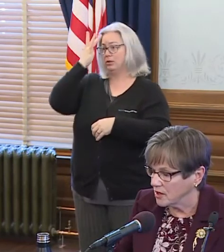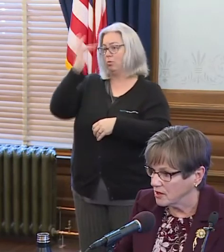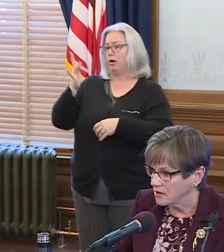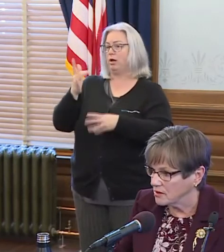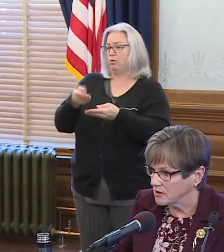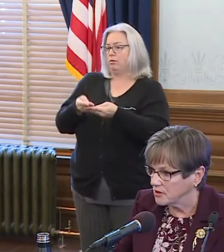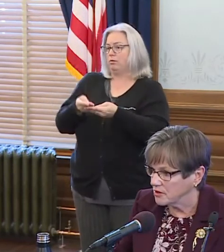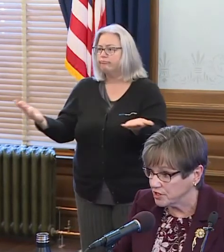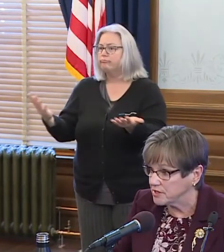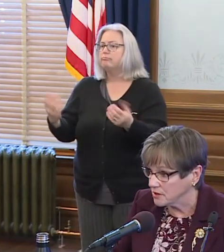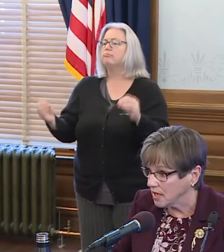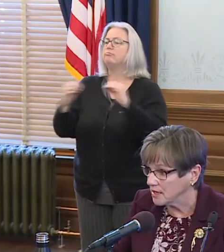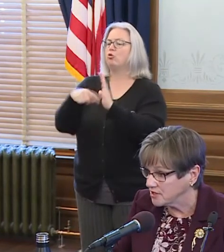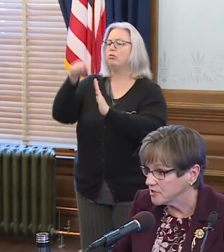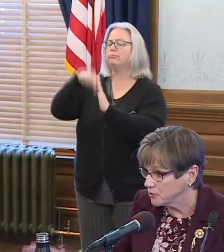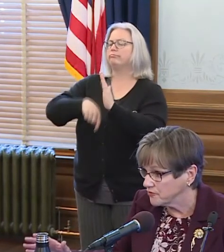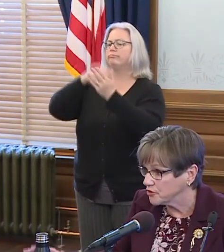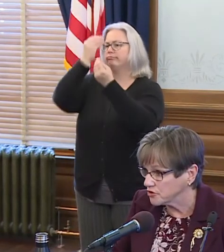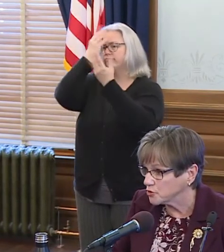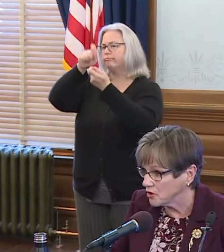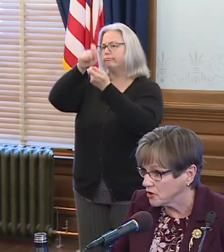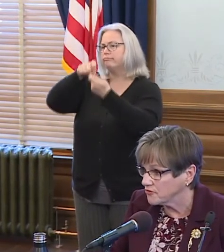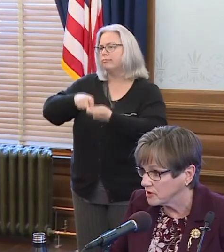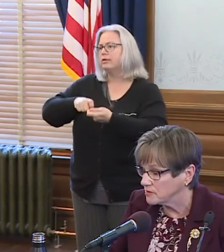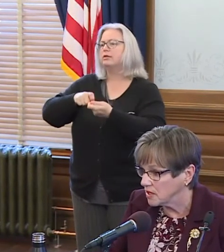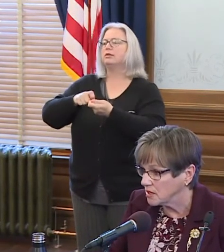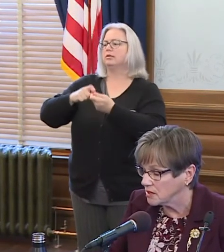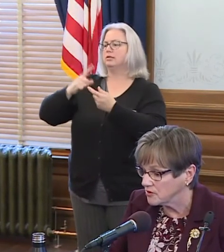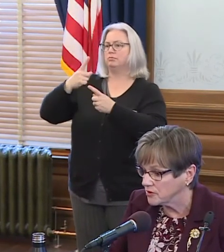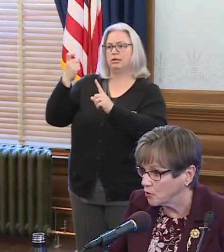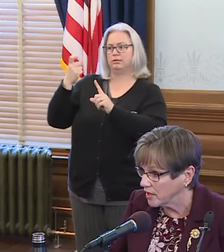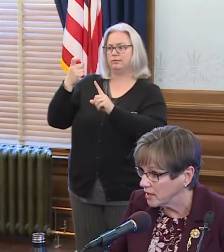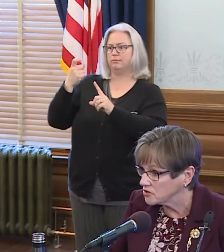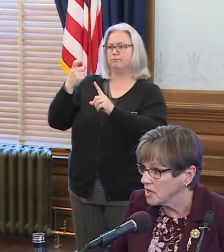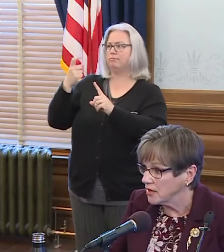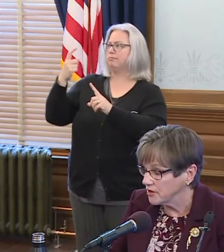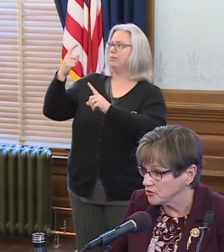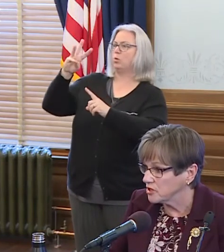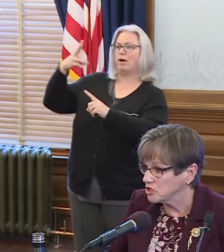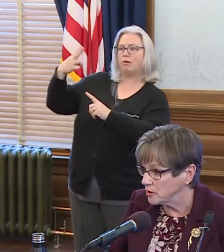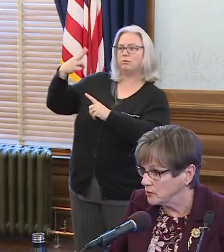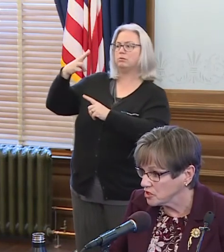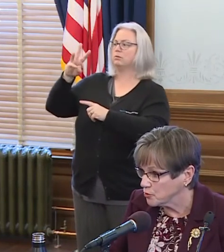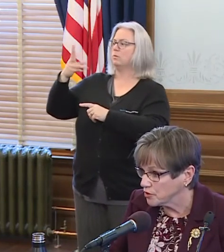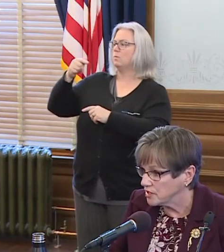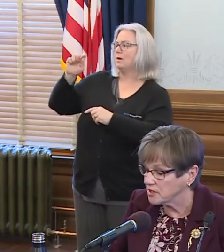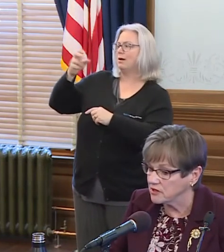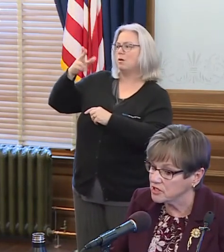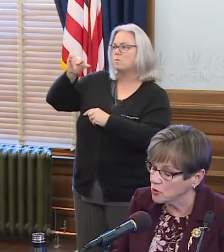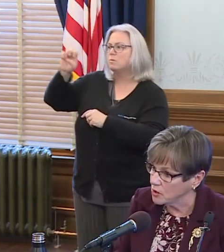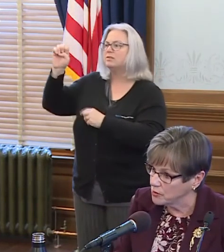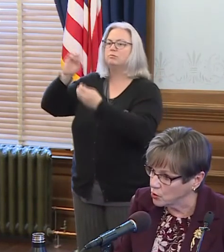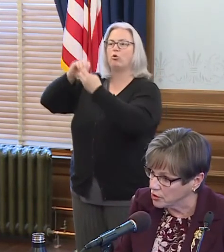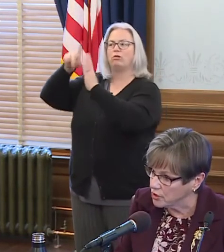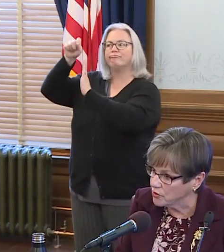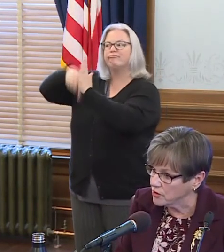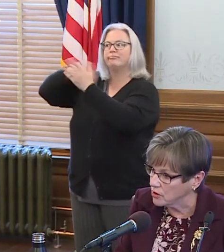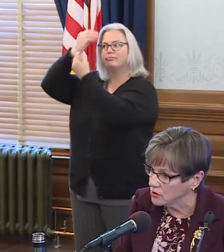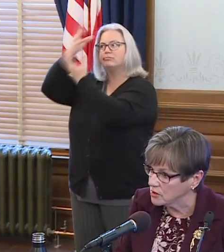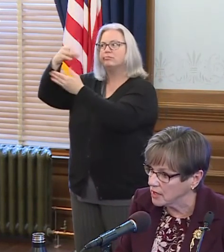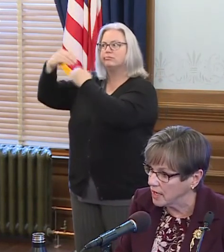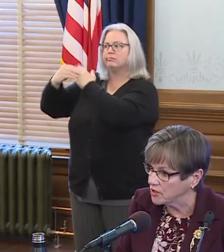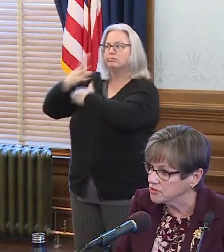out detailed guidelines than, for instance, we saw from the White House. These are much more detailed. That's why we've been working